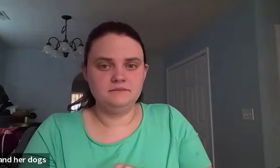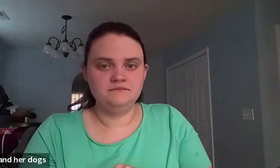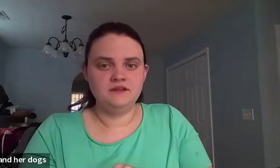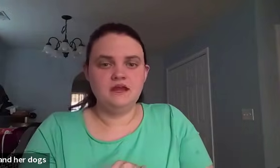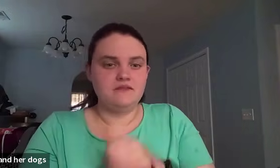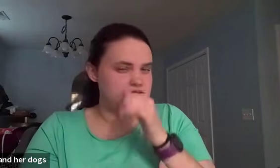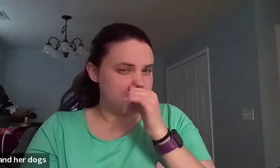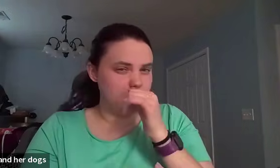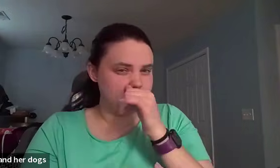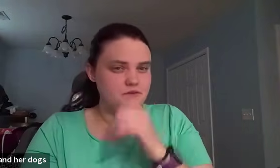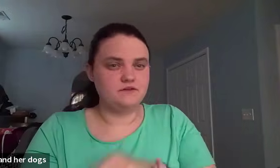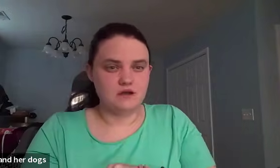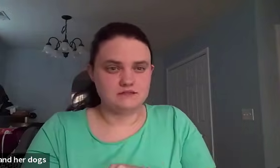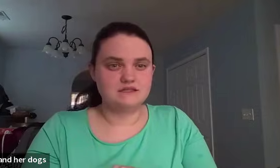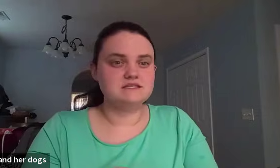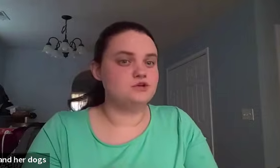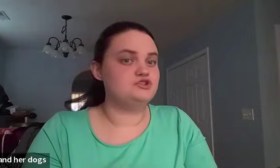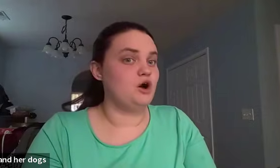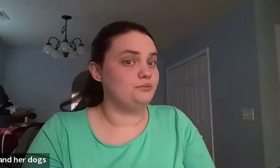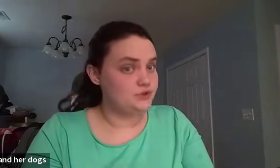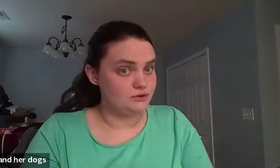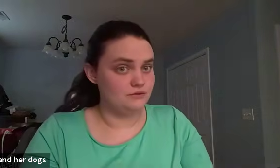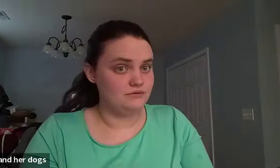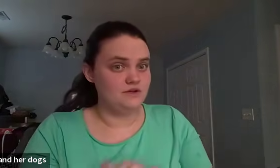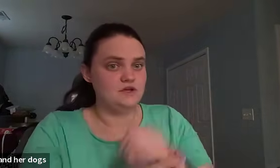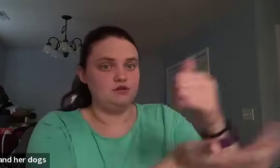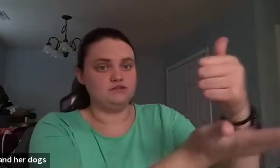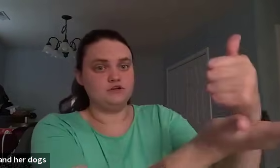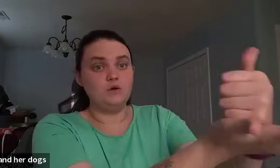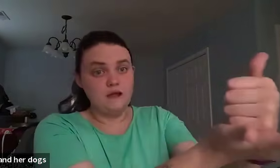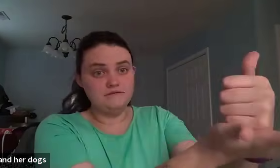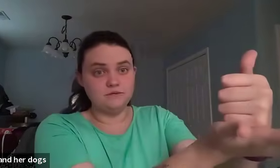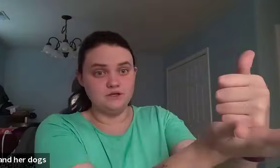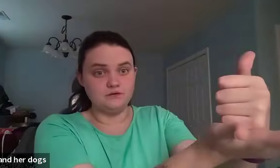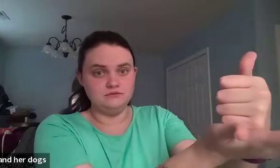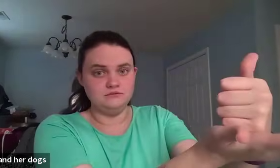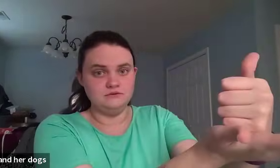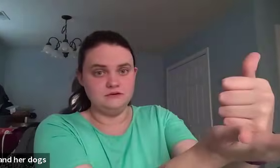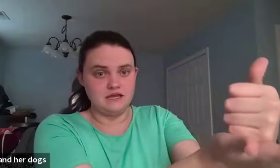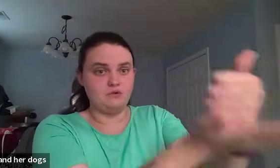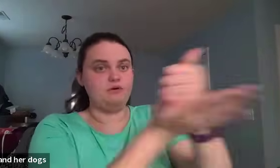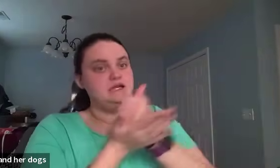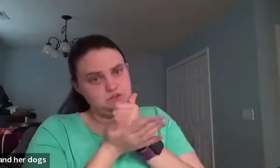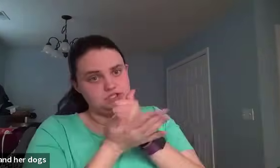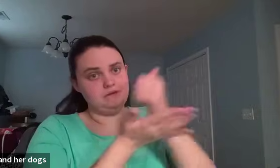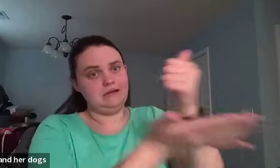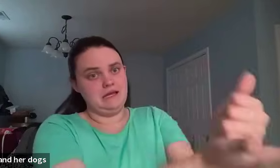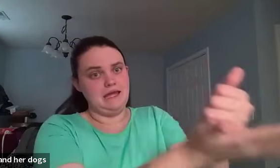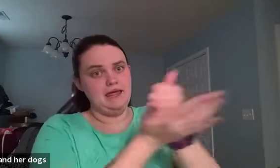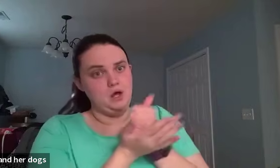Okay, and the same concept if you're asking someone to help you, you'll start away from you and bring it towards you.